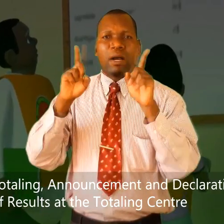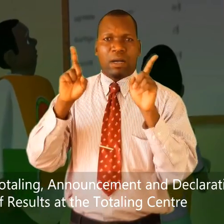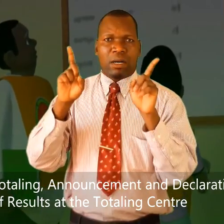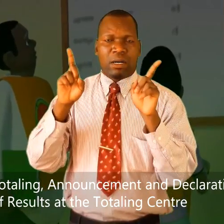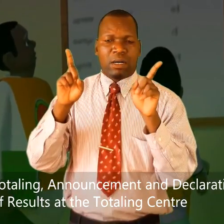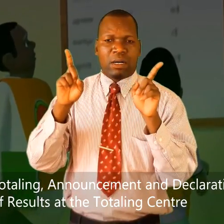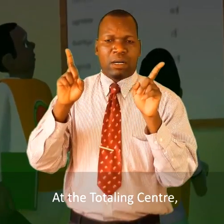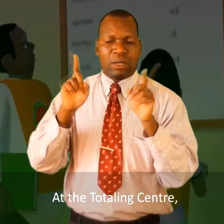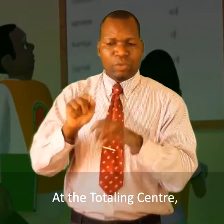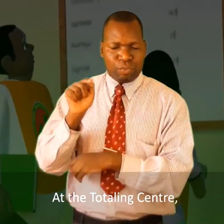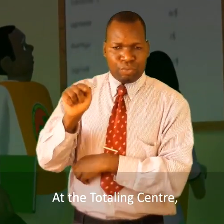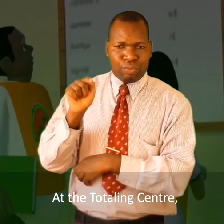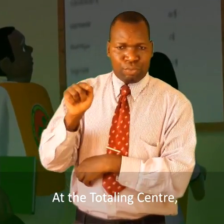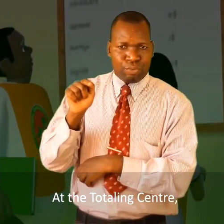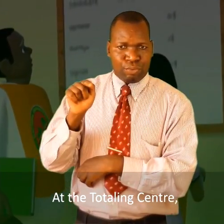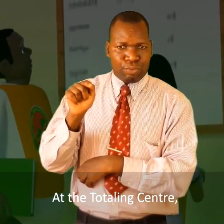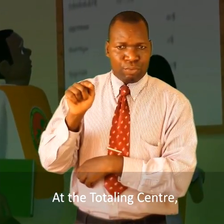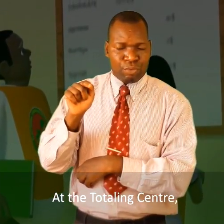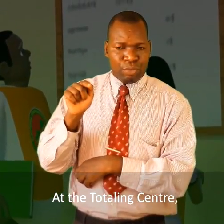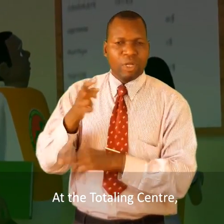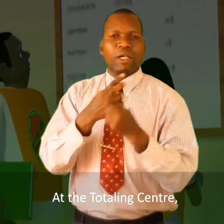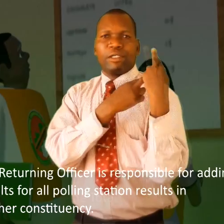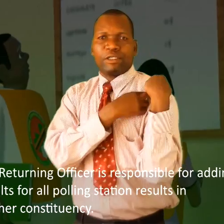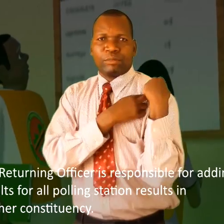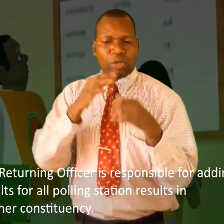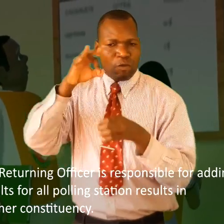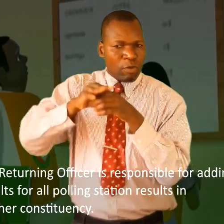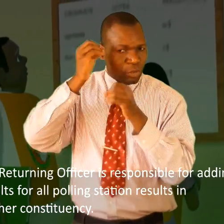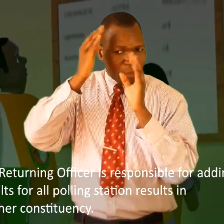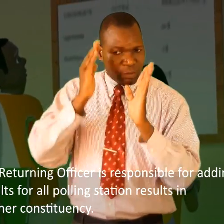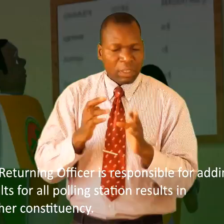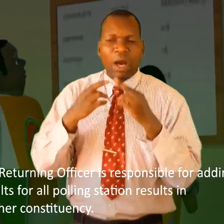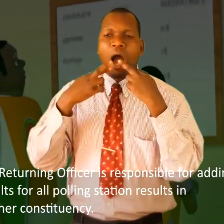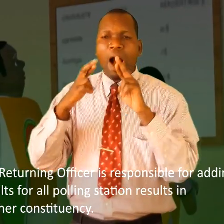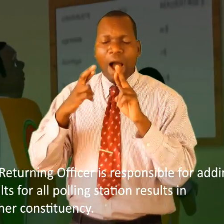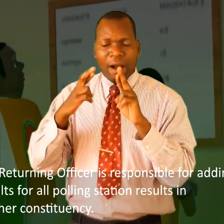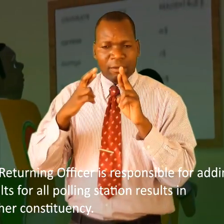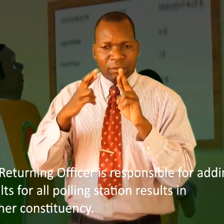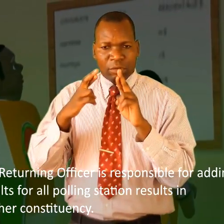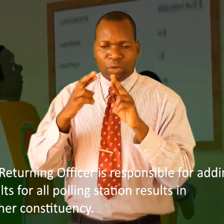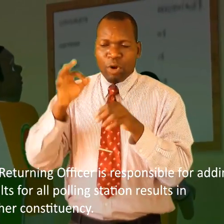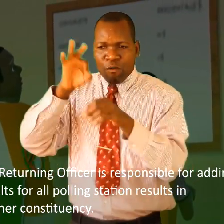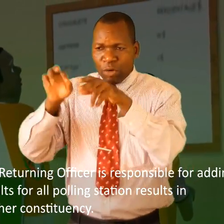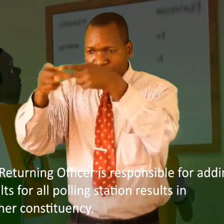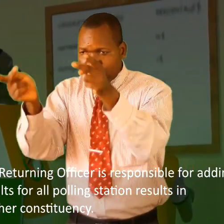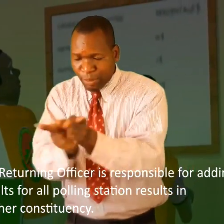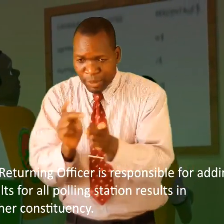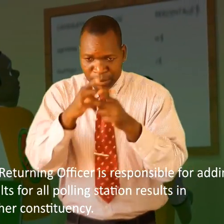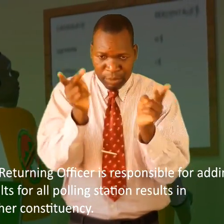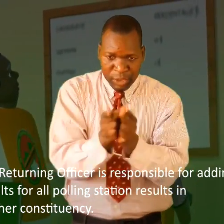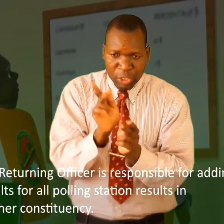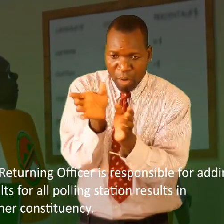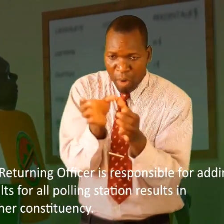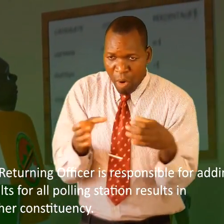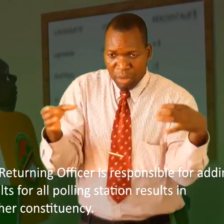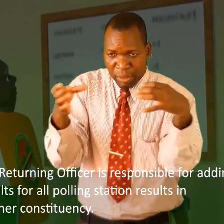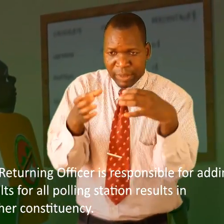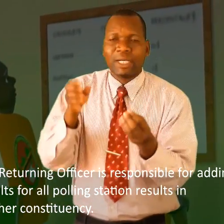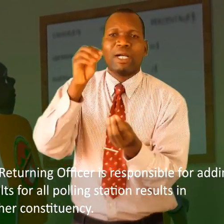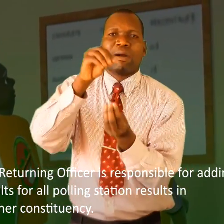At the totaling center, the returning officer is responsible for adding up the results for all polling station results in his or